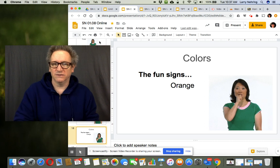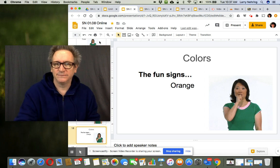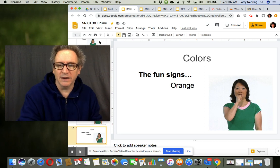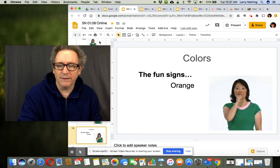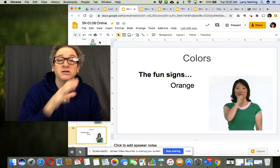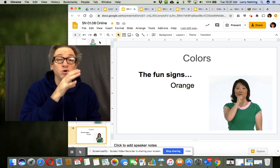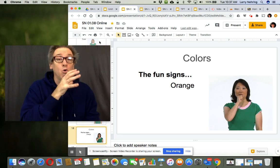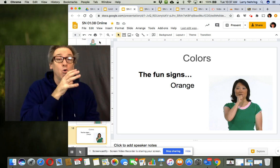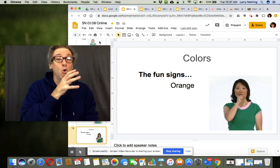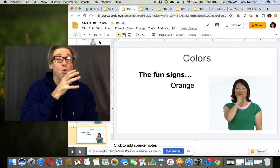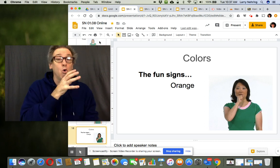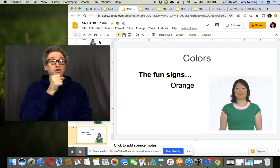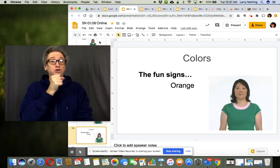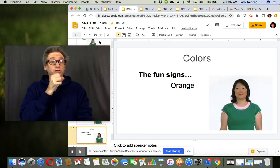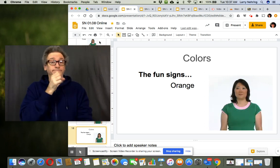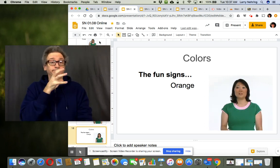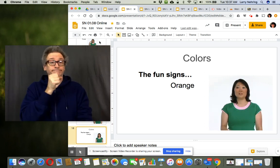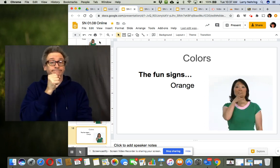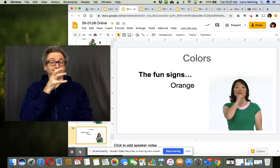over. Anyway, so orange,